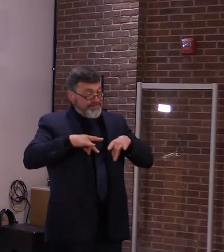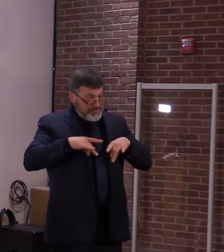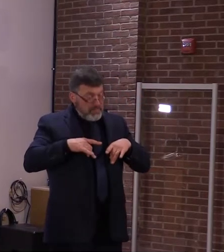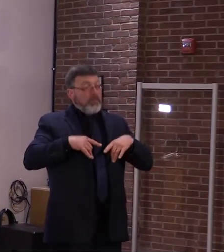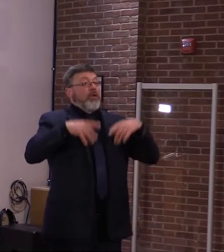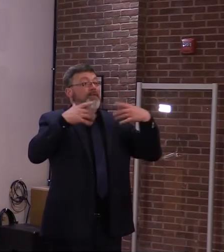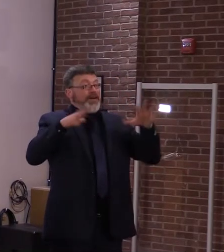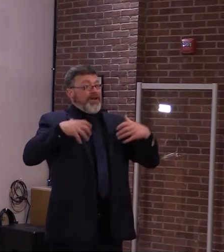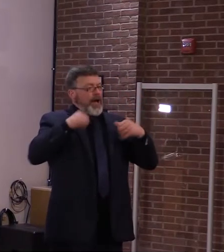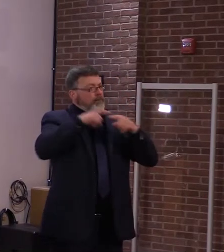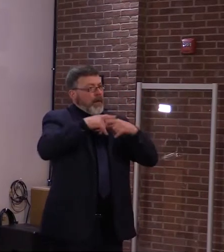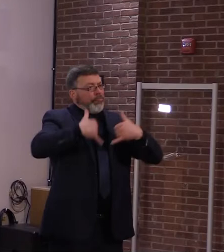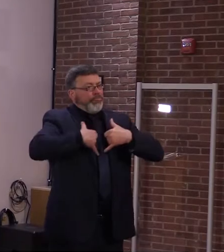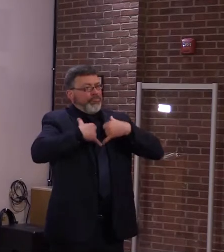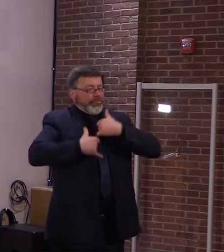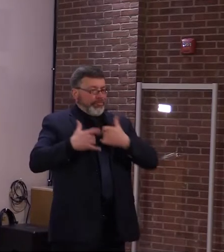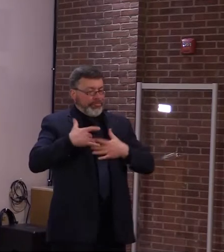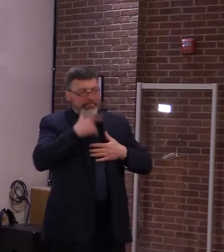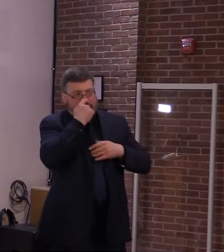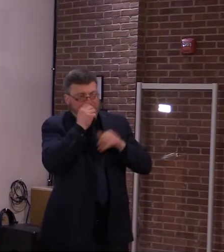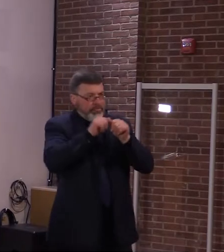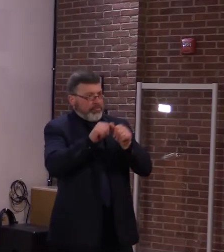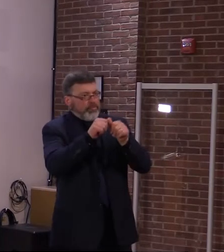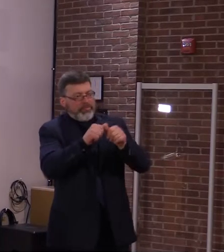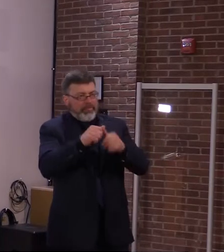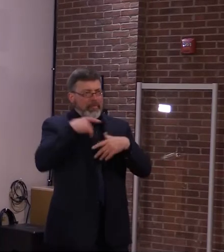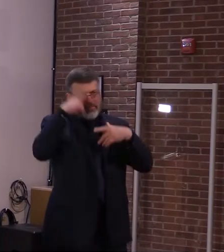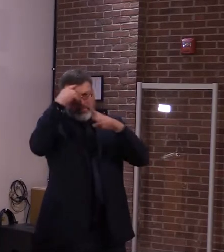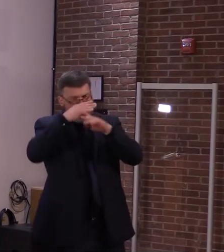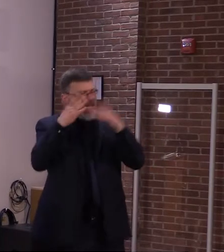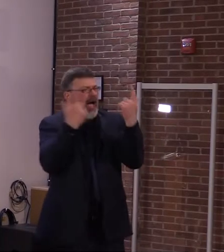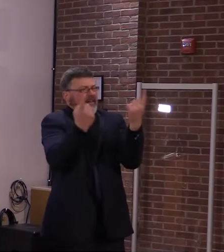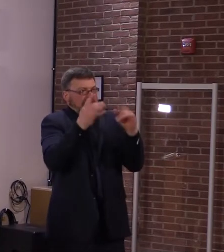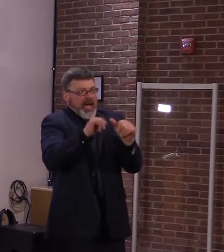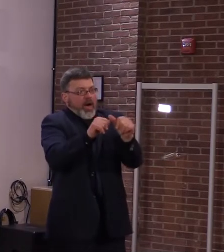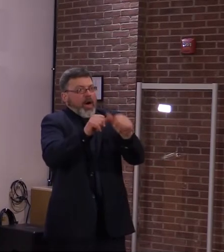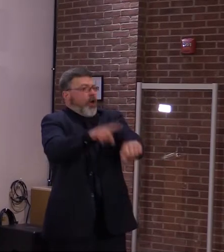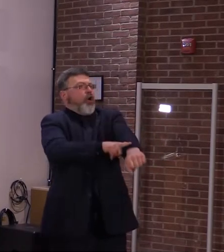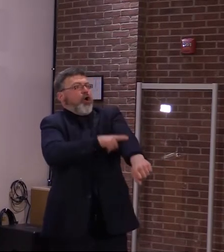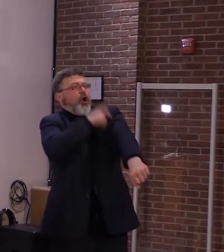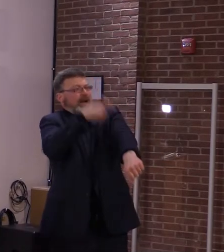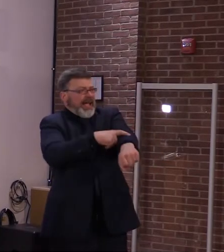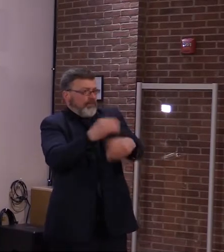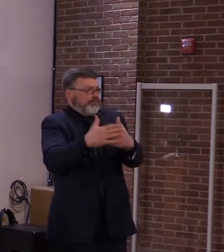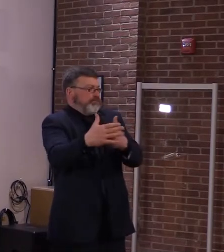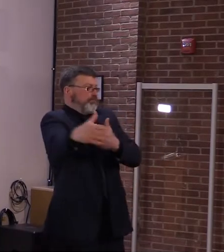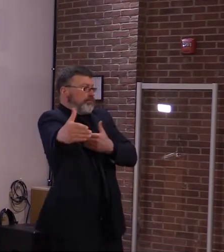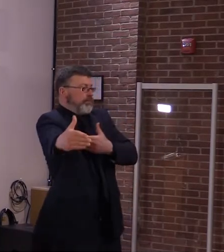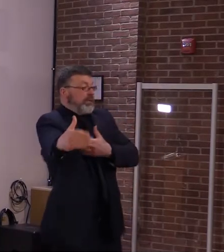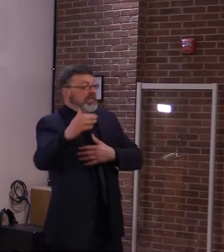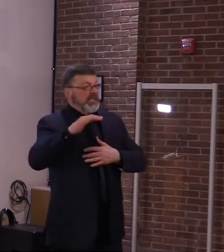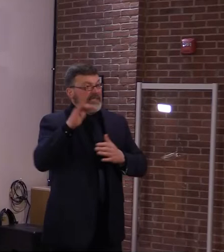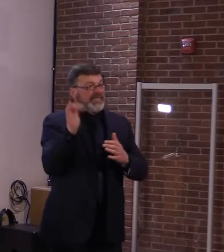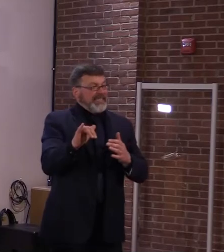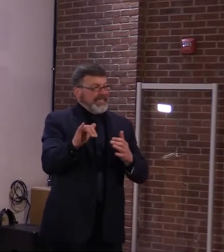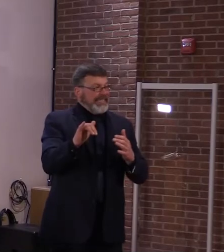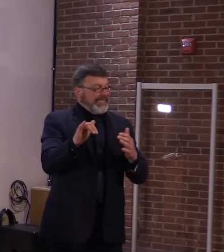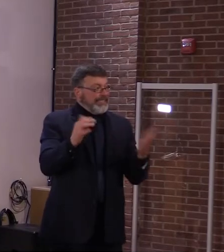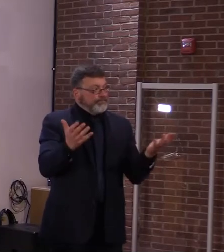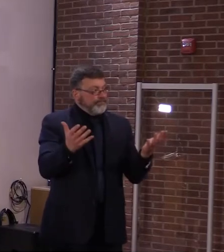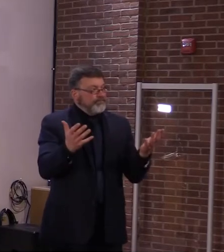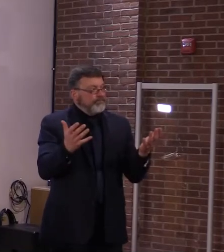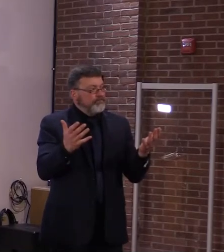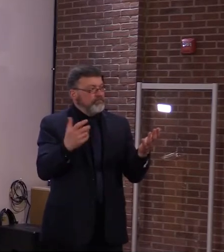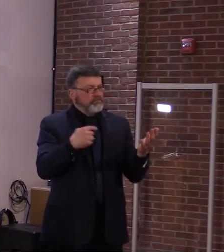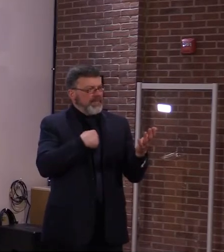here, which is to those who think, well, I don't need the vaccine. If I get the illness, it's